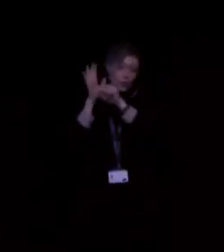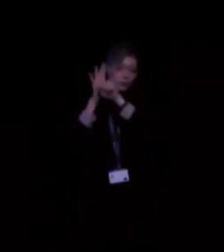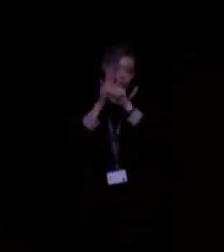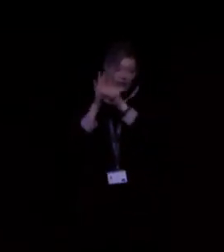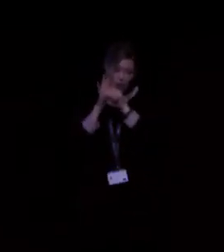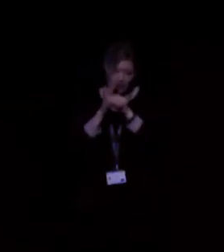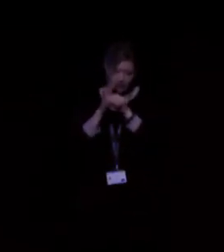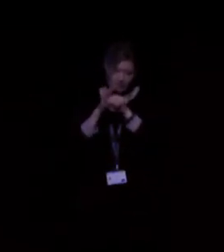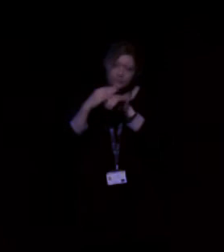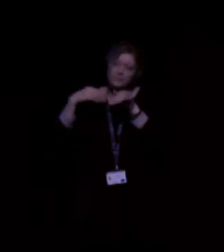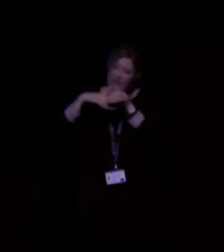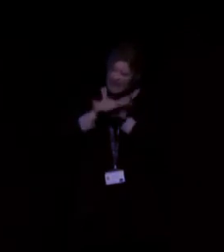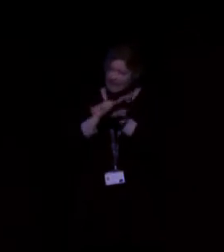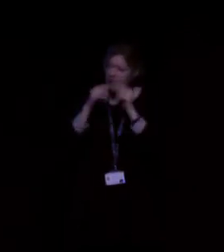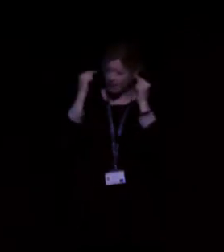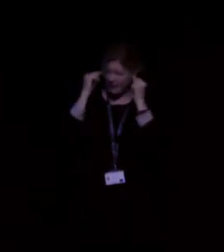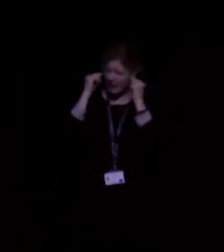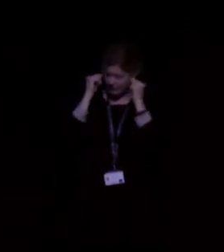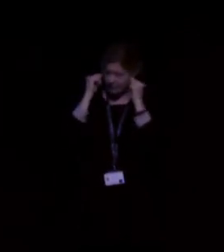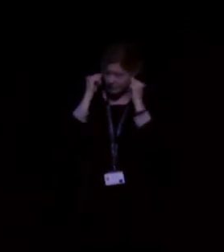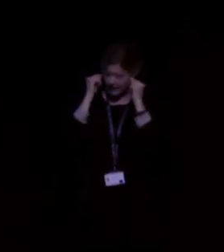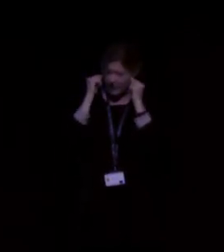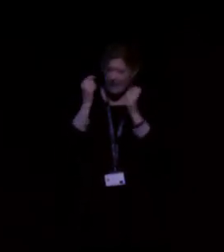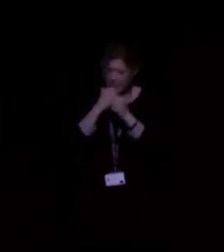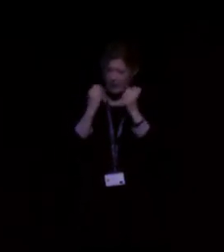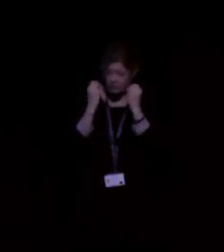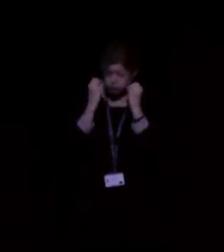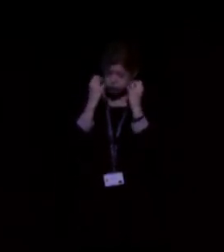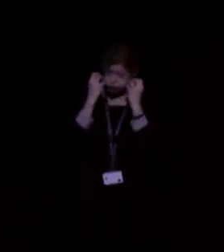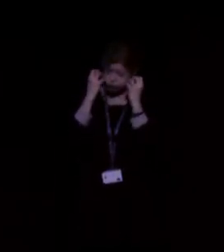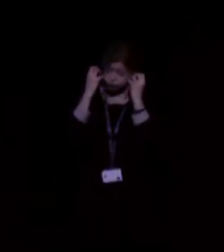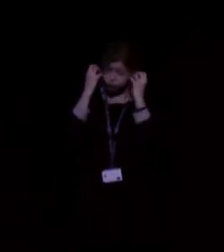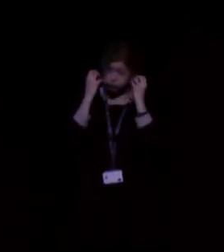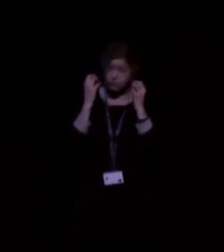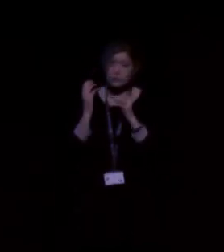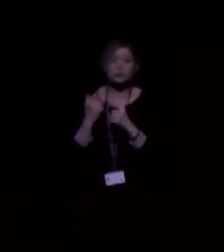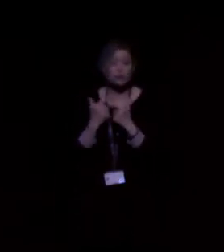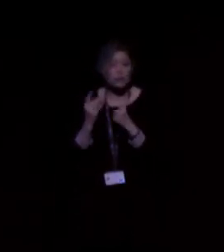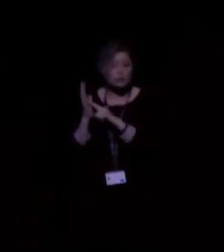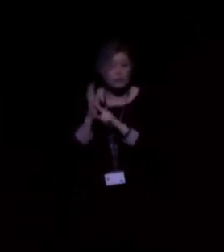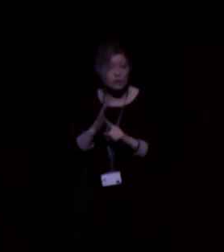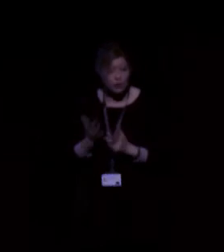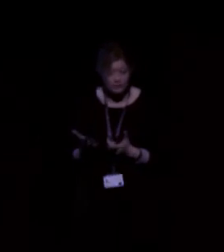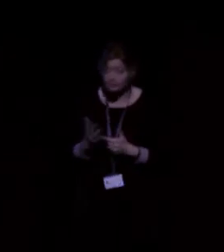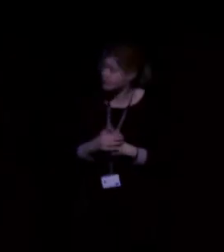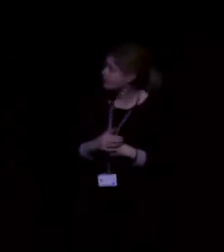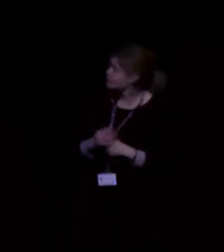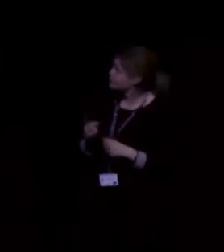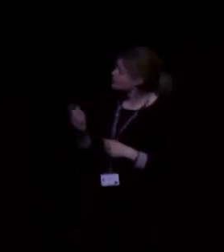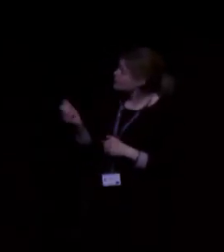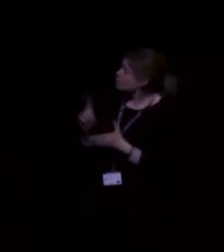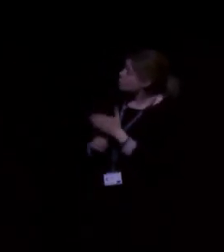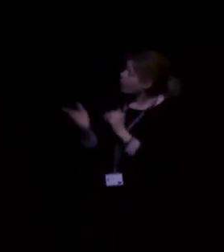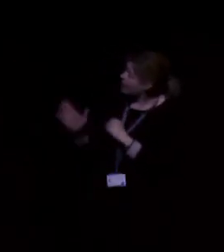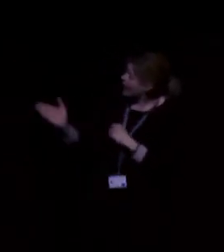the endolymphatic pressure, which becomes greatly elevated. And you can see that on the diagram on the